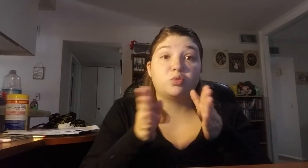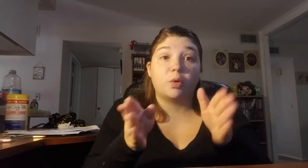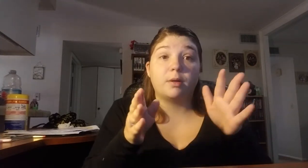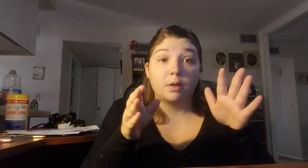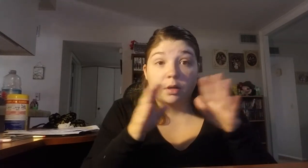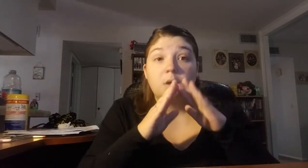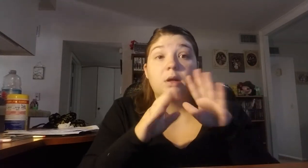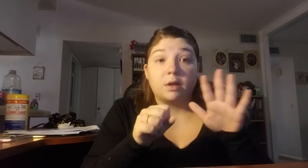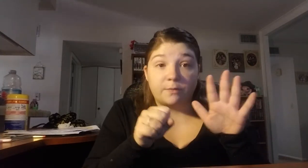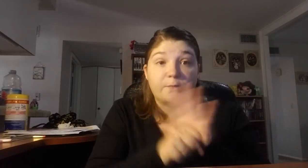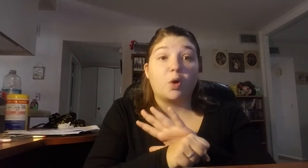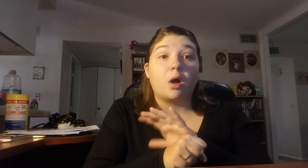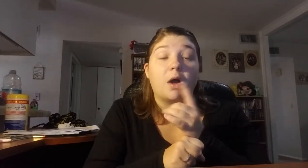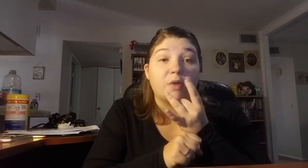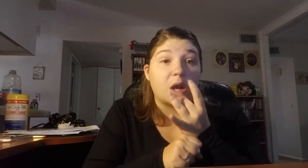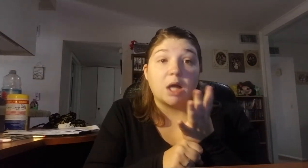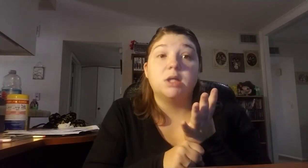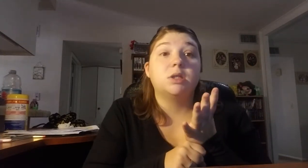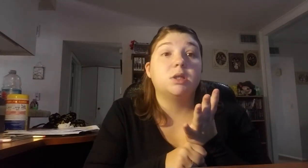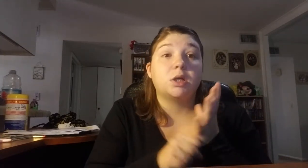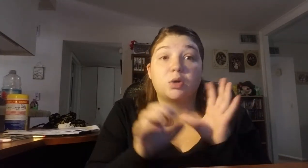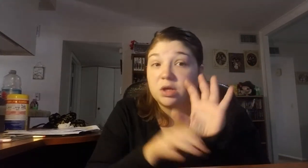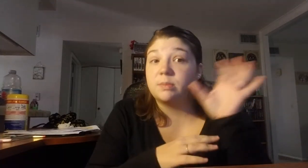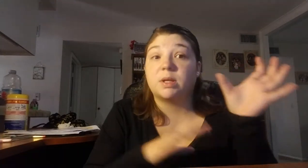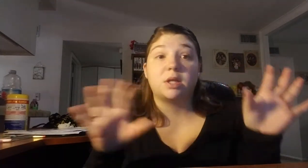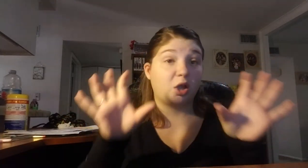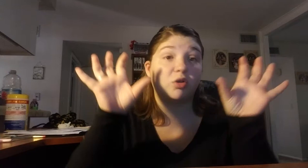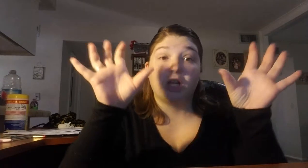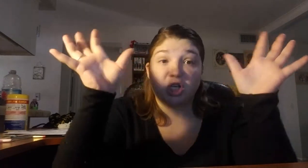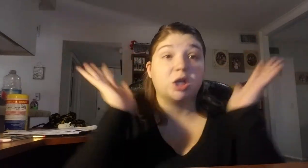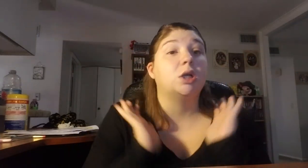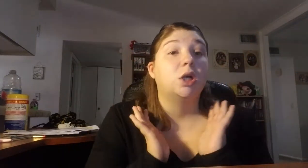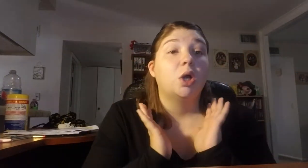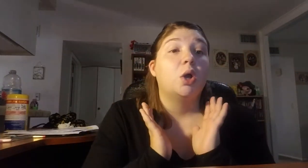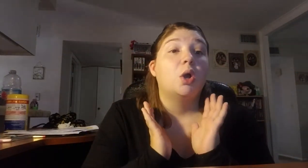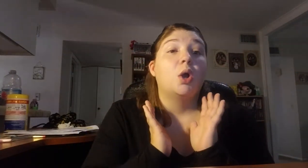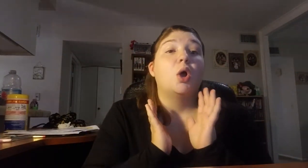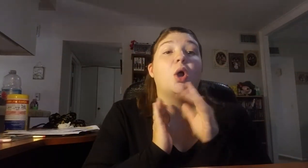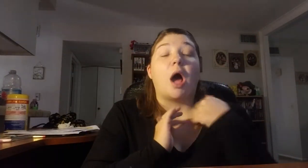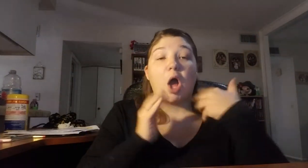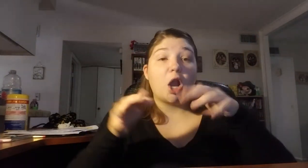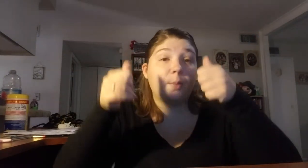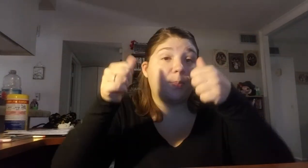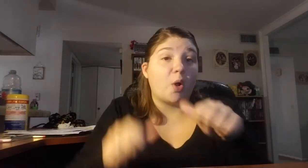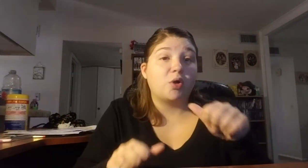street is full of light Christmas decoration. I already